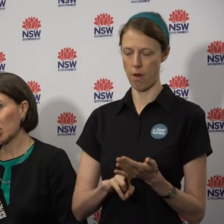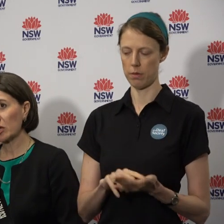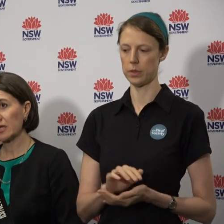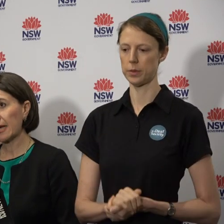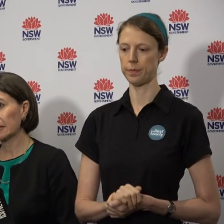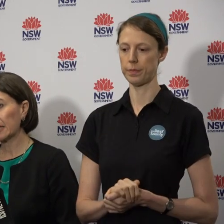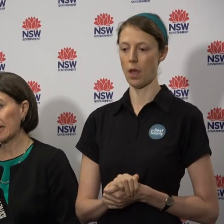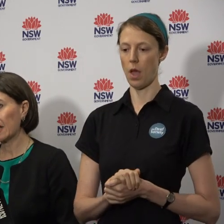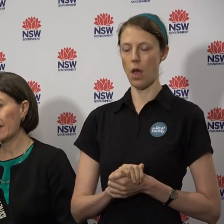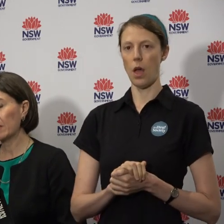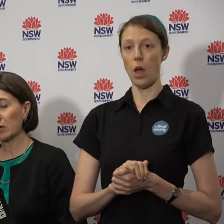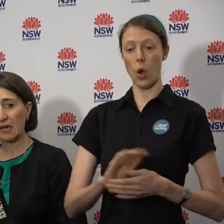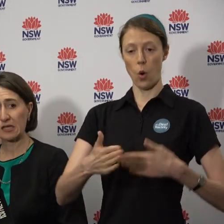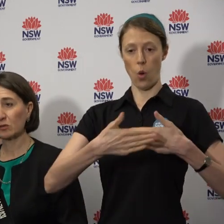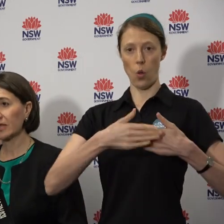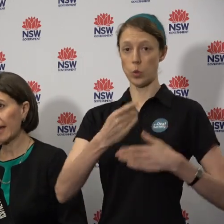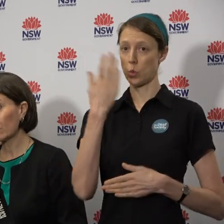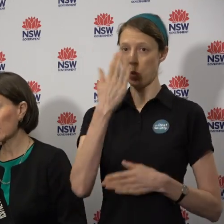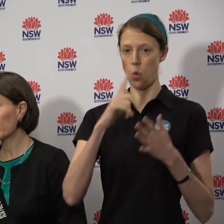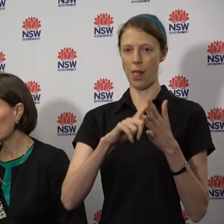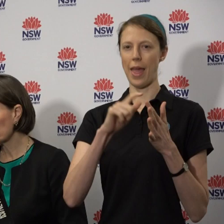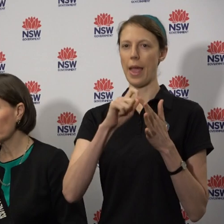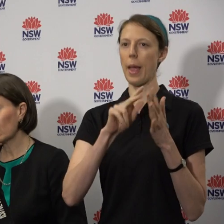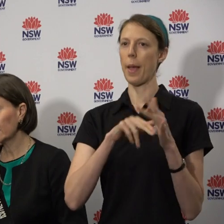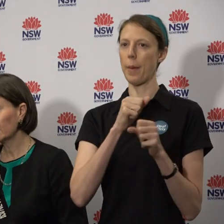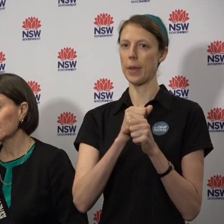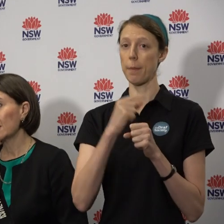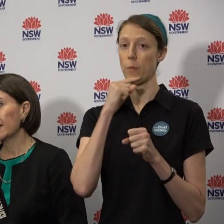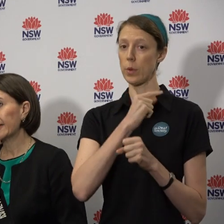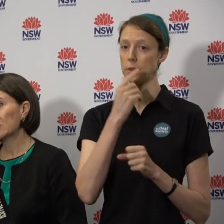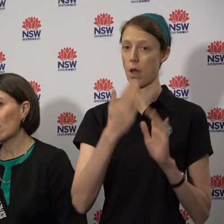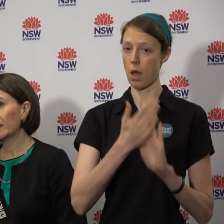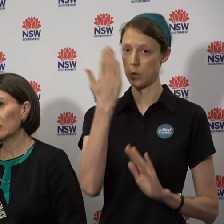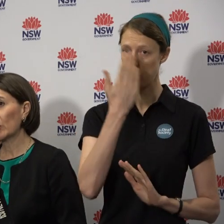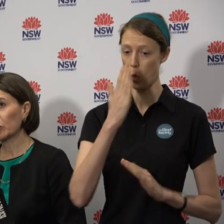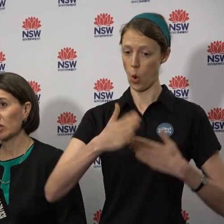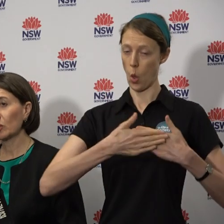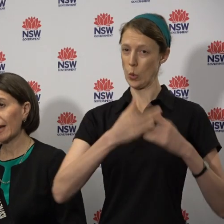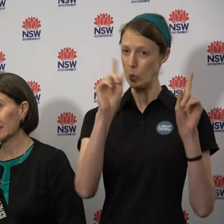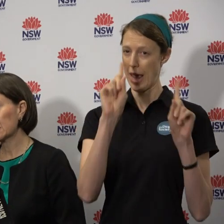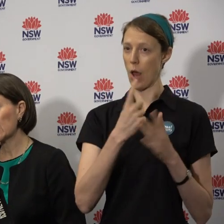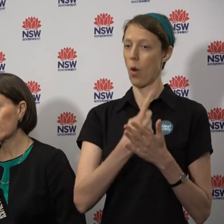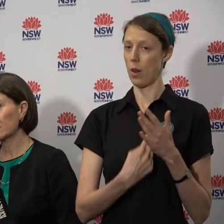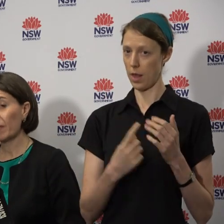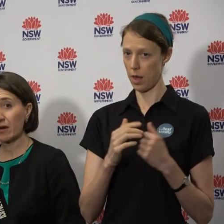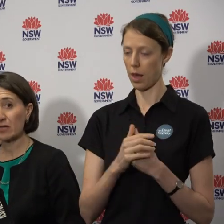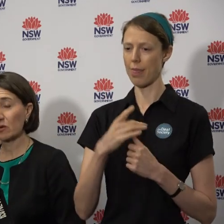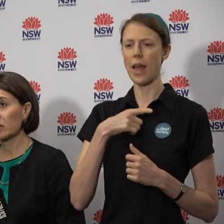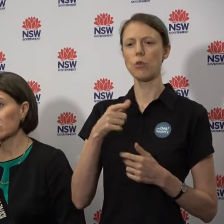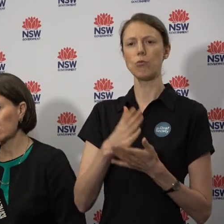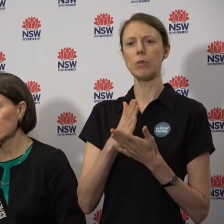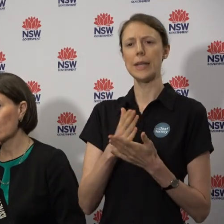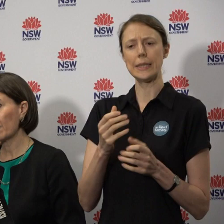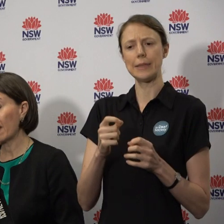decision to close down Epping Boys High School today was a precautionary one. It is one we took to allay the concerns of parents